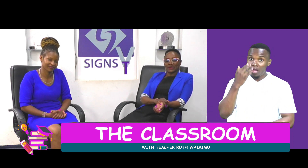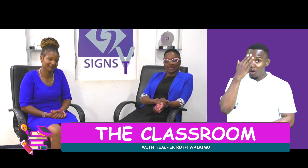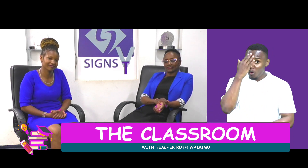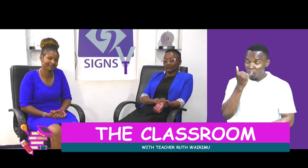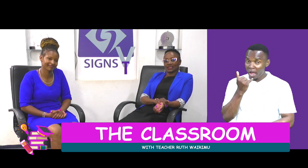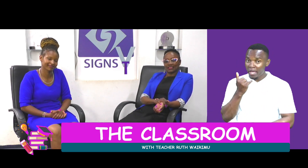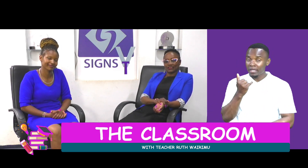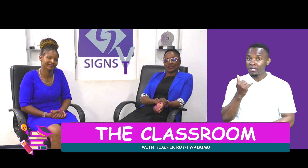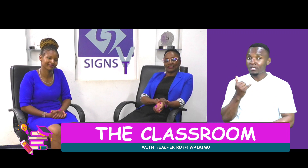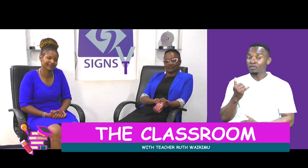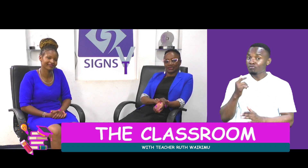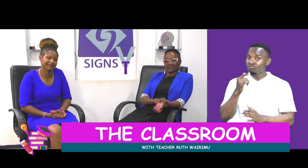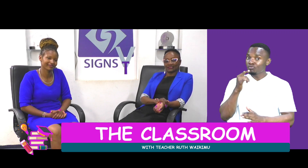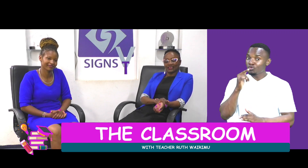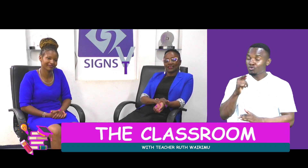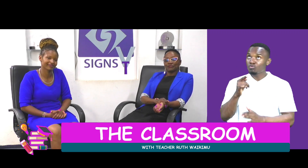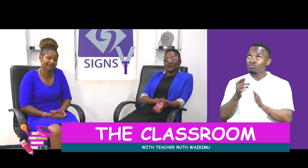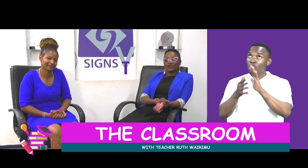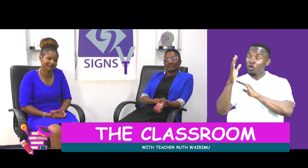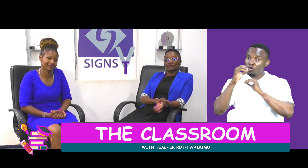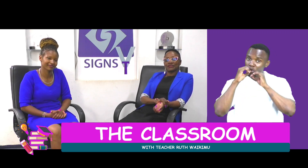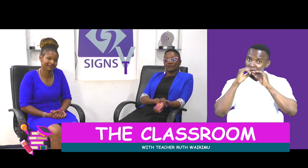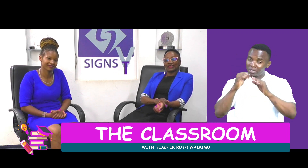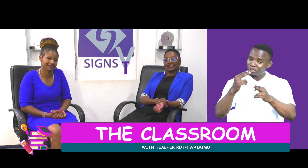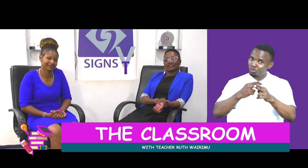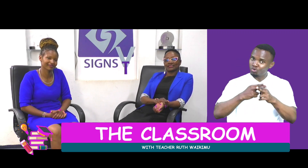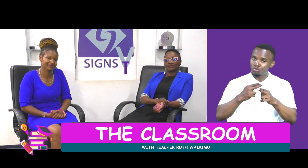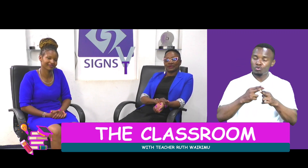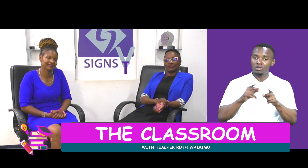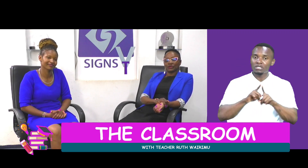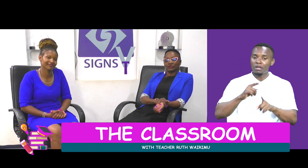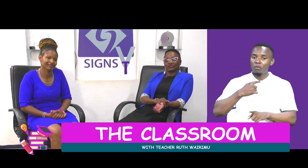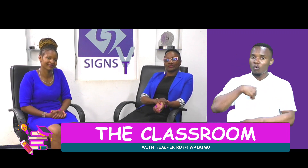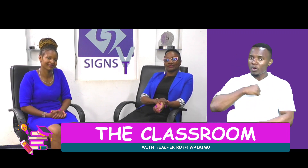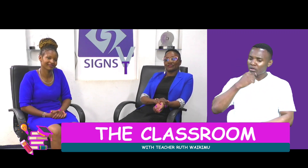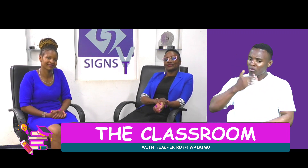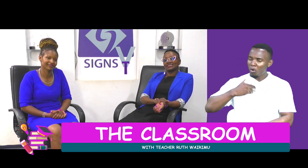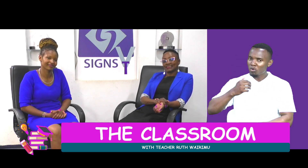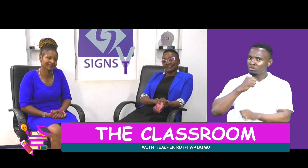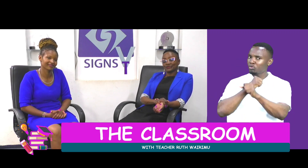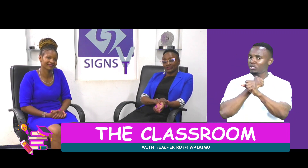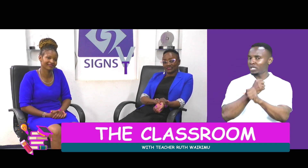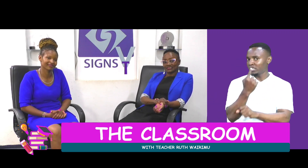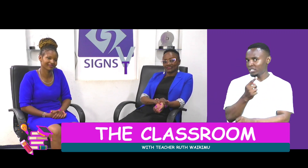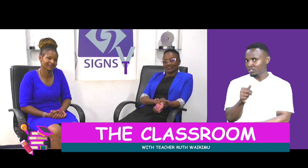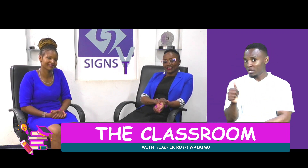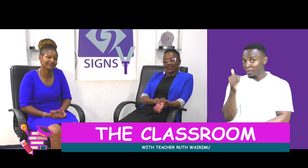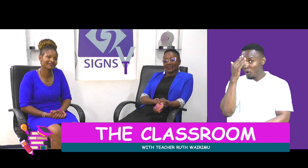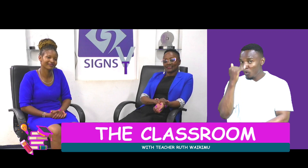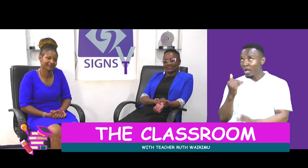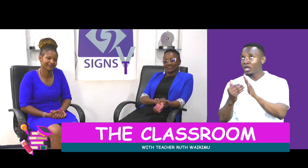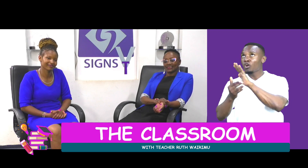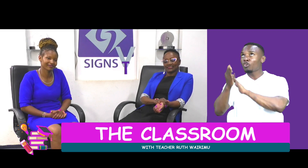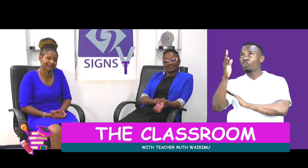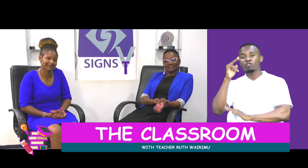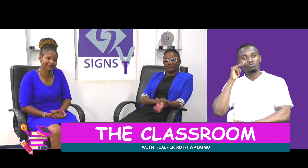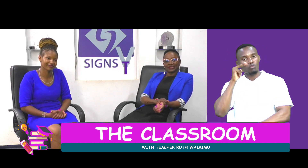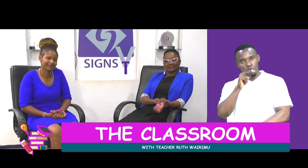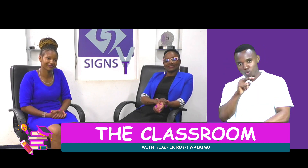you back sooner than you expect. May you always be your brother's keeper, because God in heaven watches